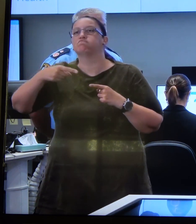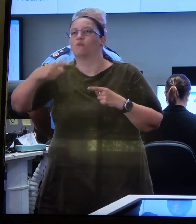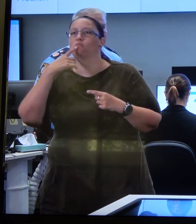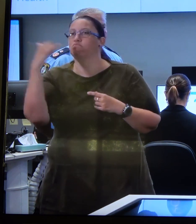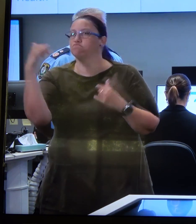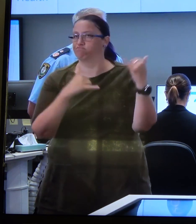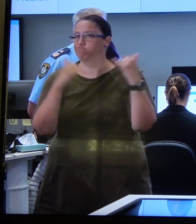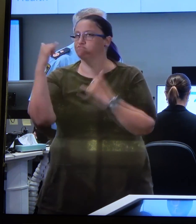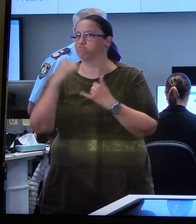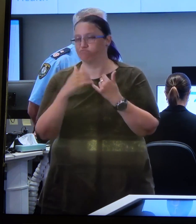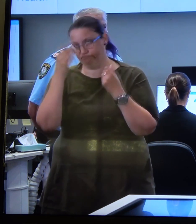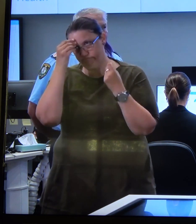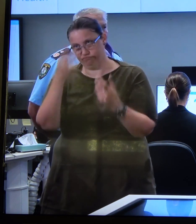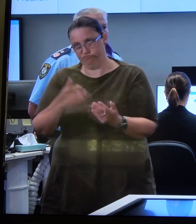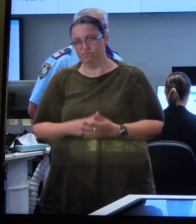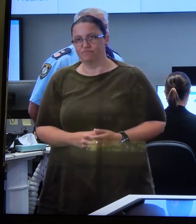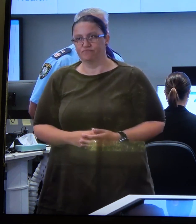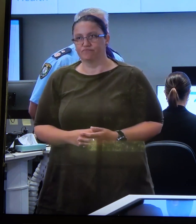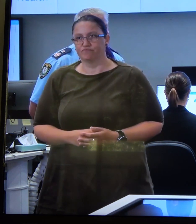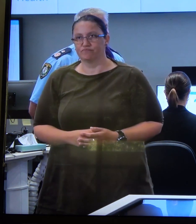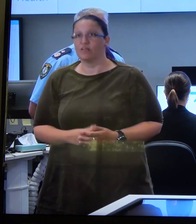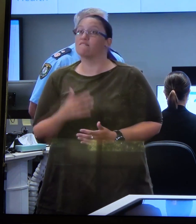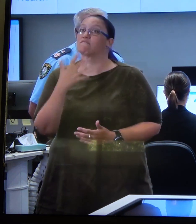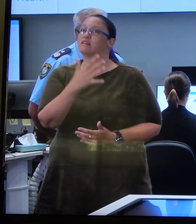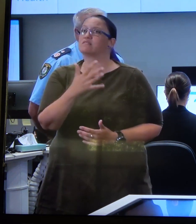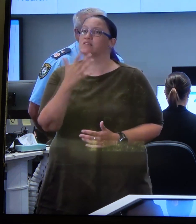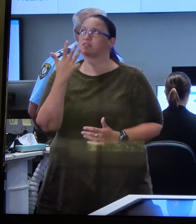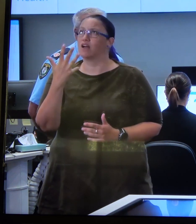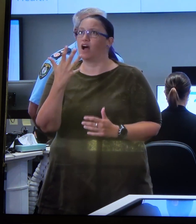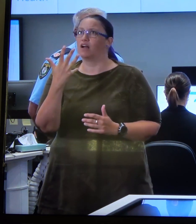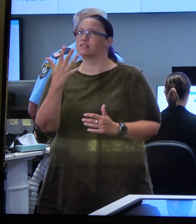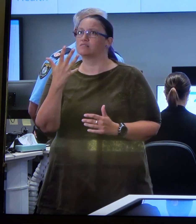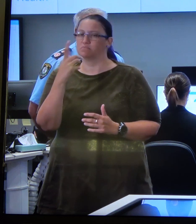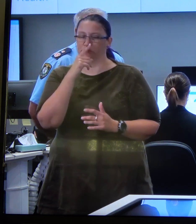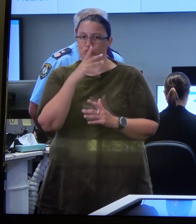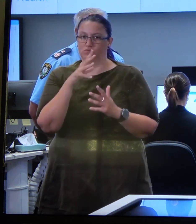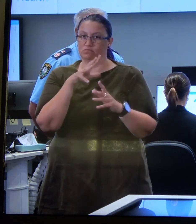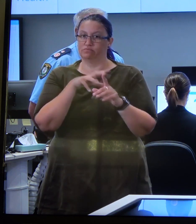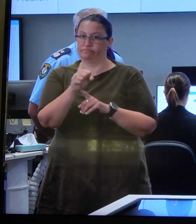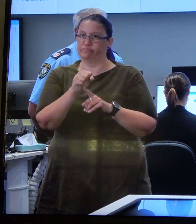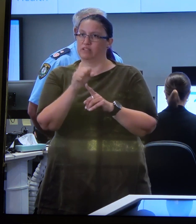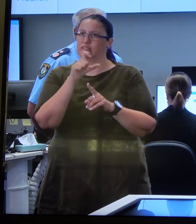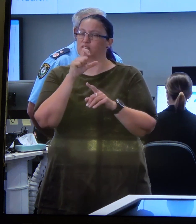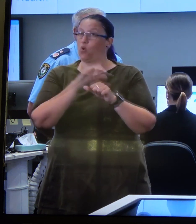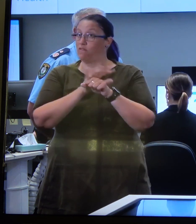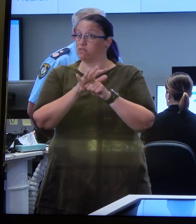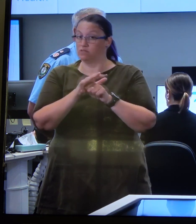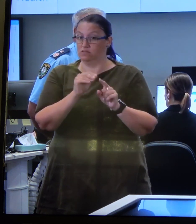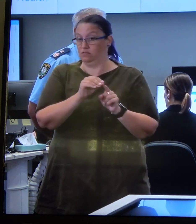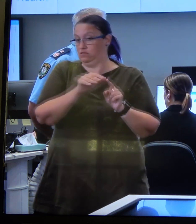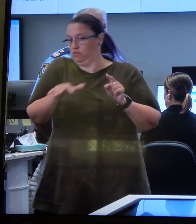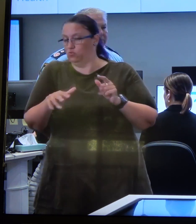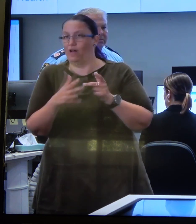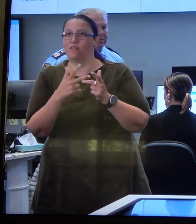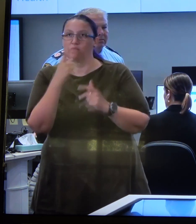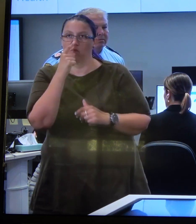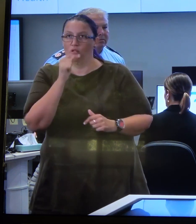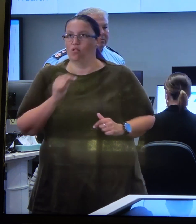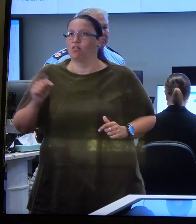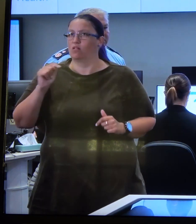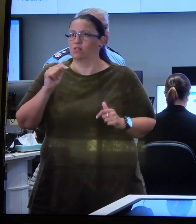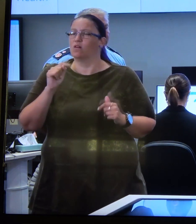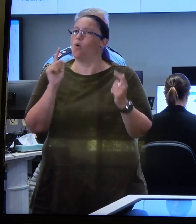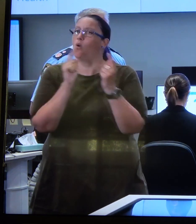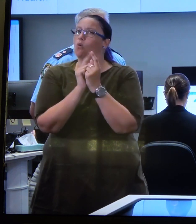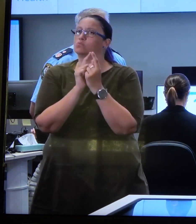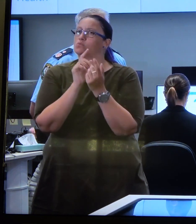59 contacts of confirmed cases, and that reflects the importance of our public health measures about